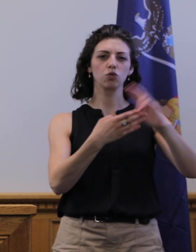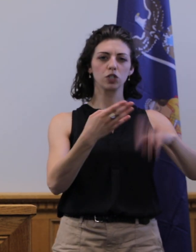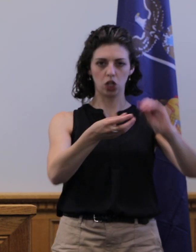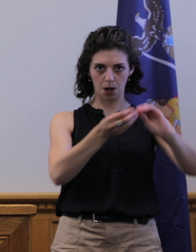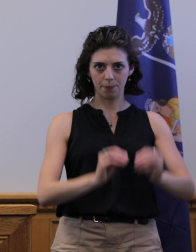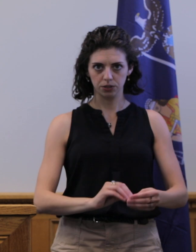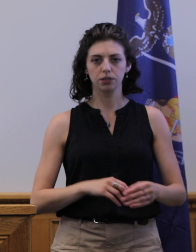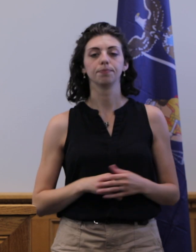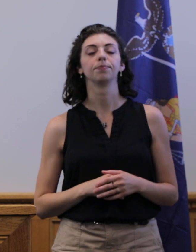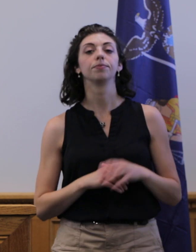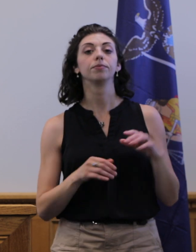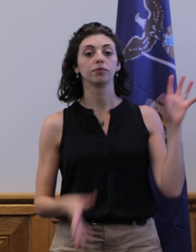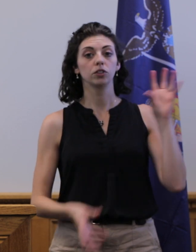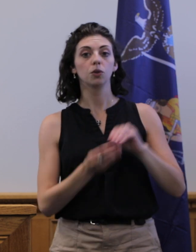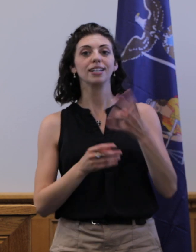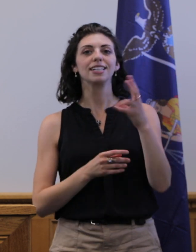of today,